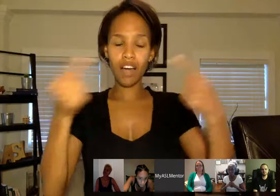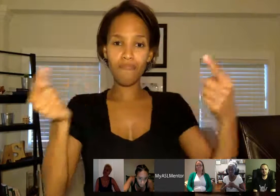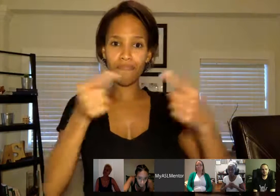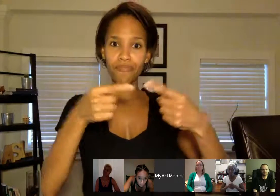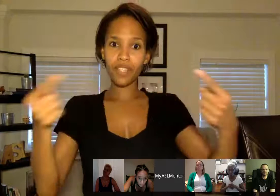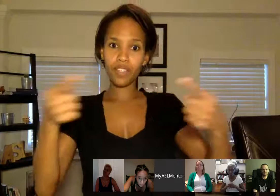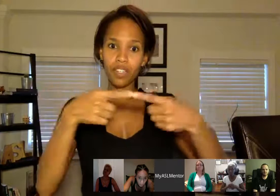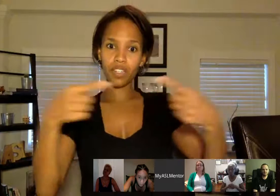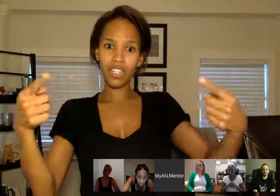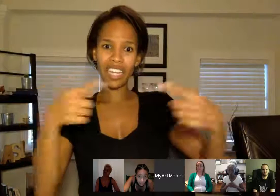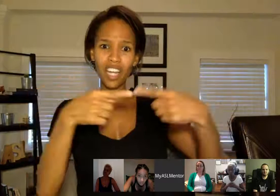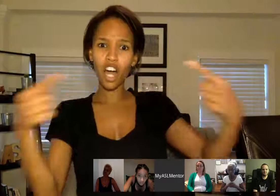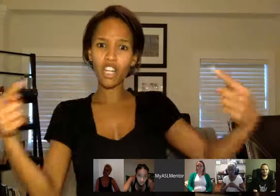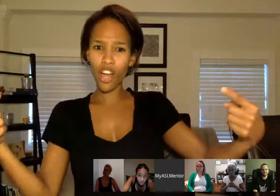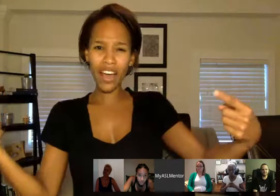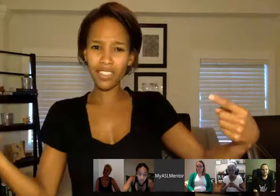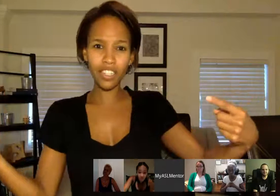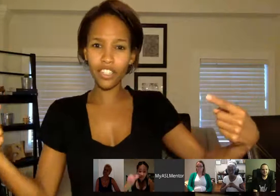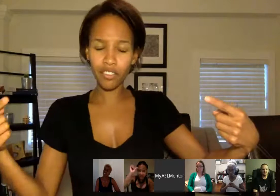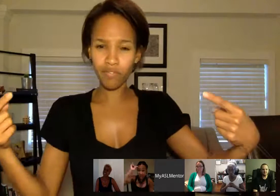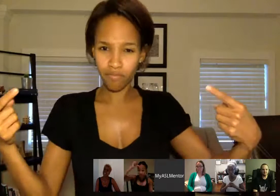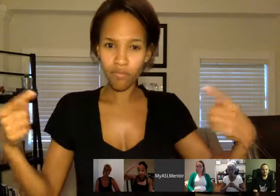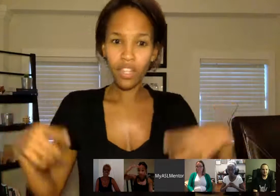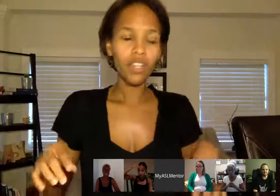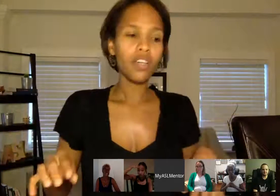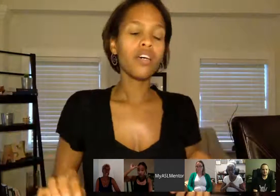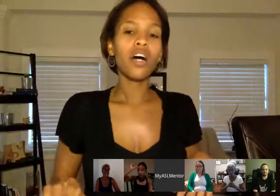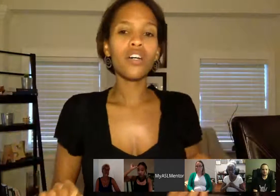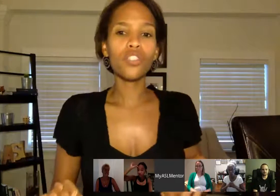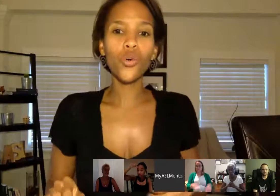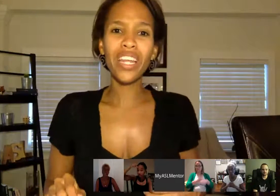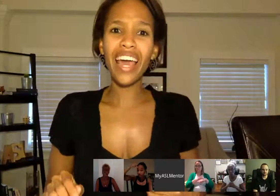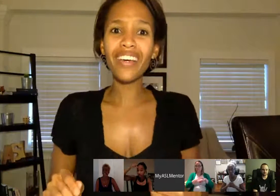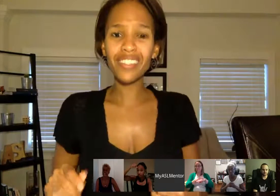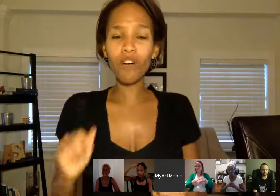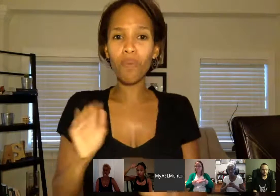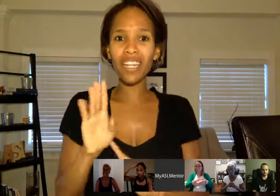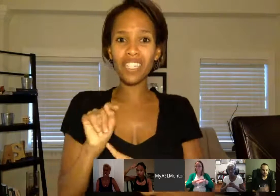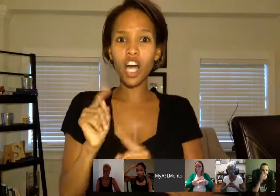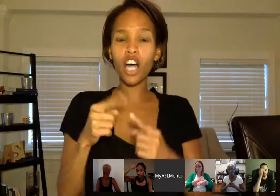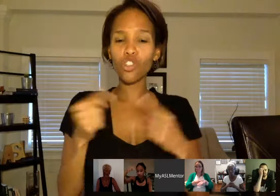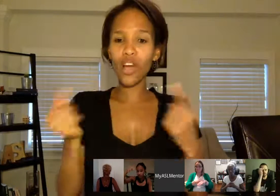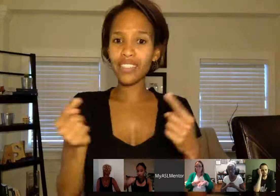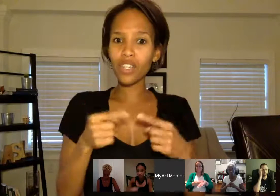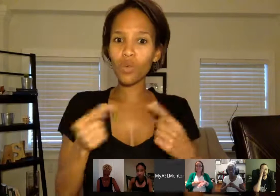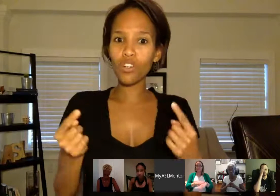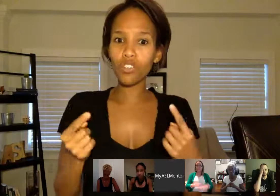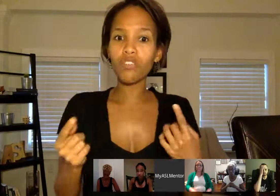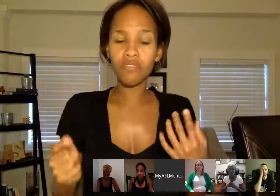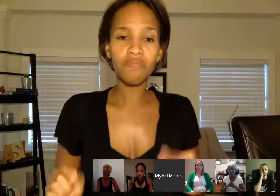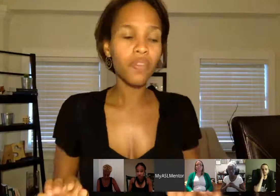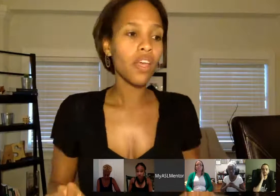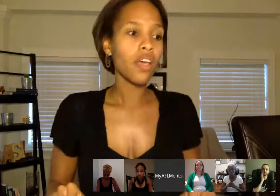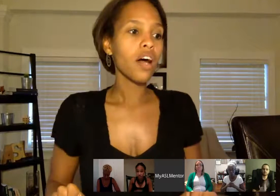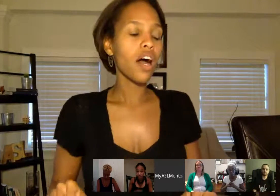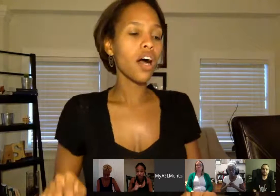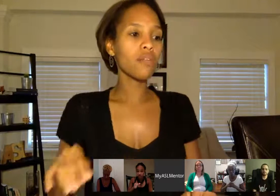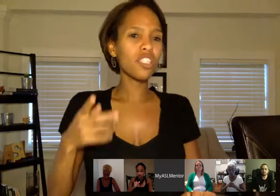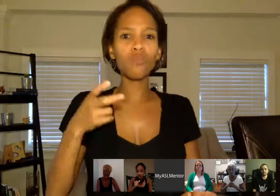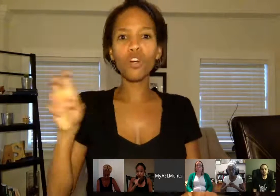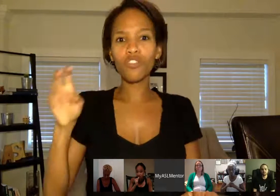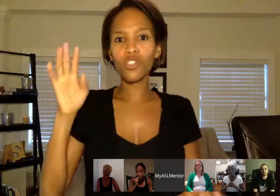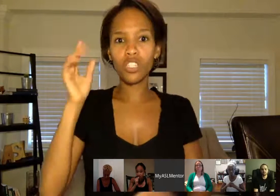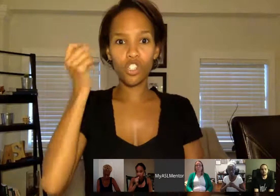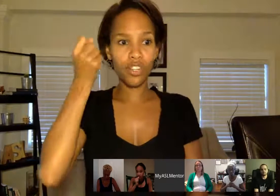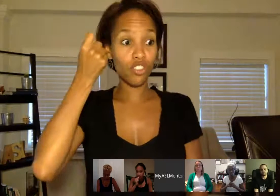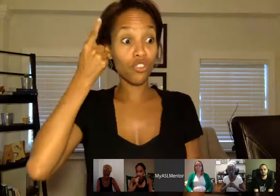anything in contrast here. So in ASL, but is a contrasting word. This